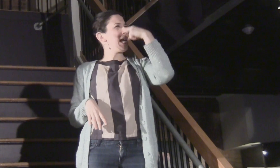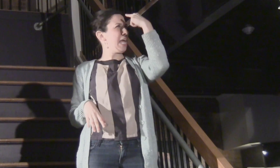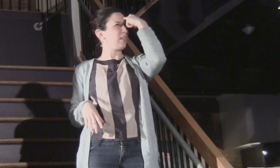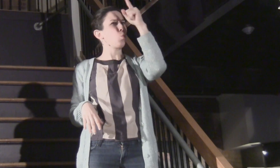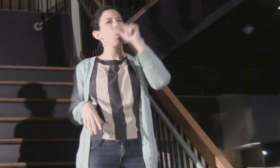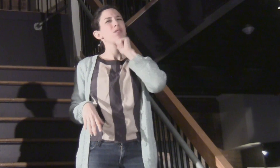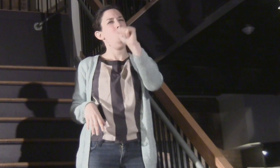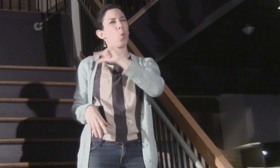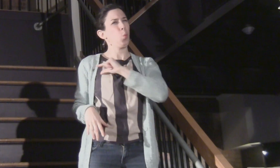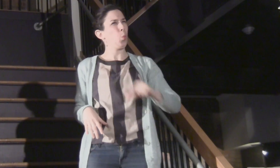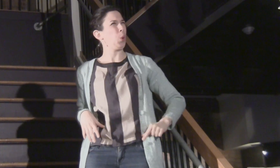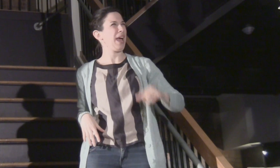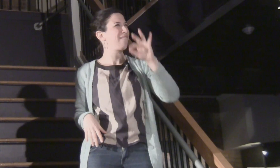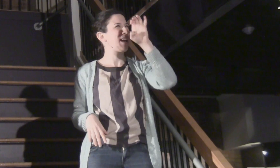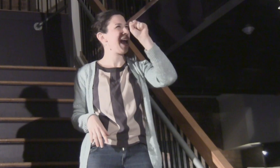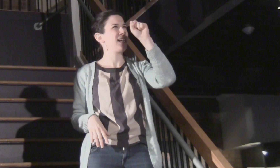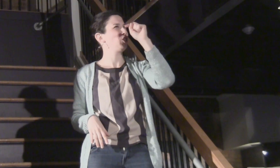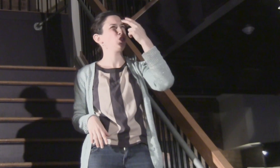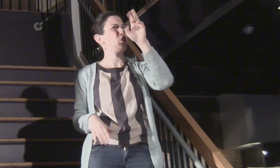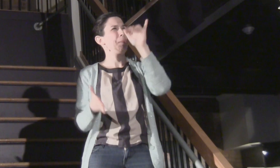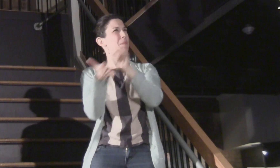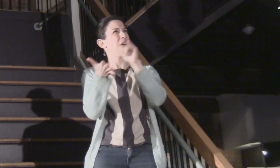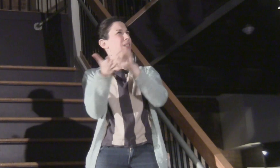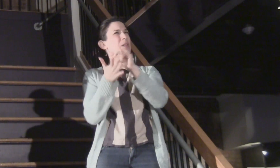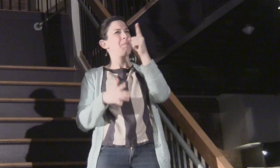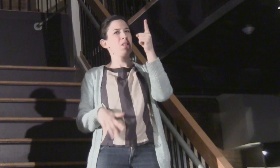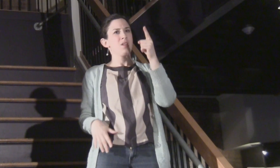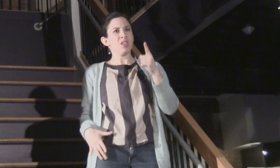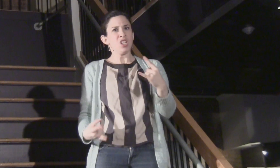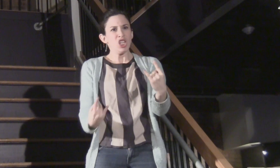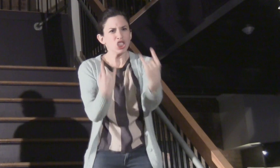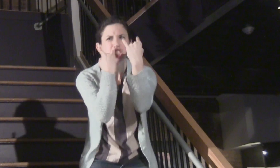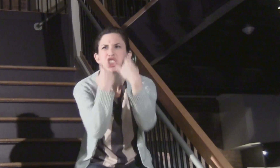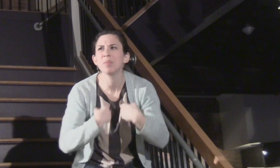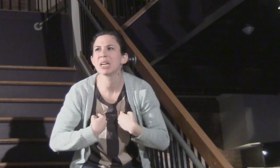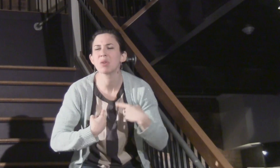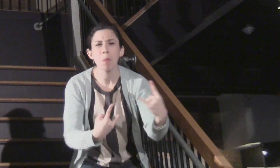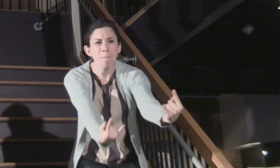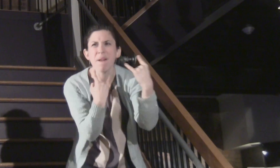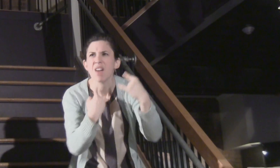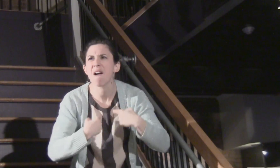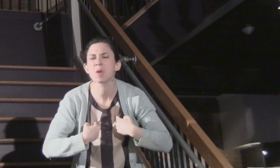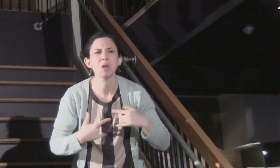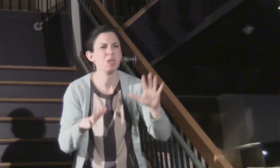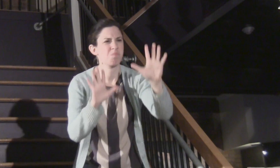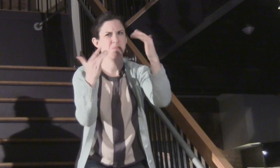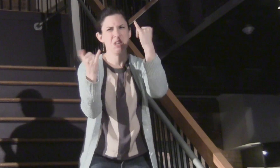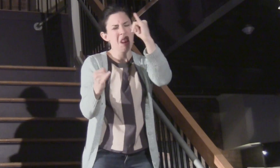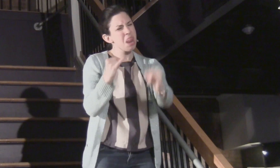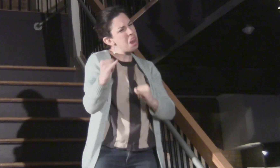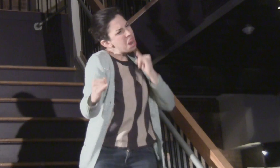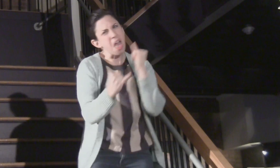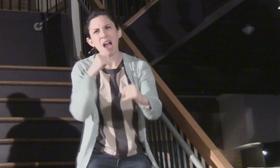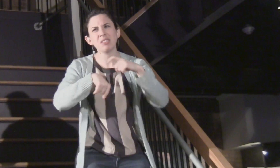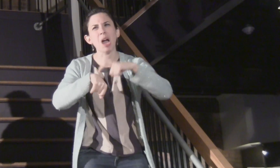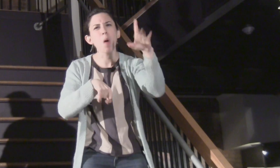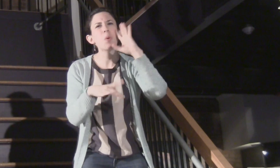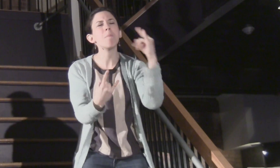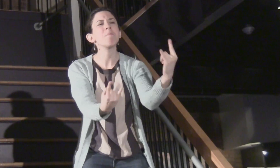And he says, I think you're a queen, maybe. It's impossible. He says, look at me. He says, the